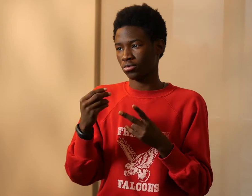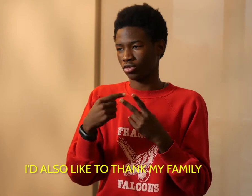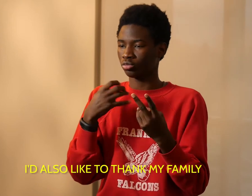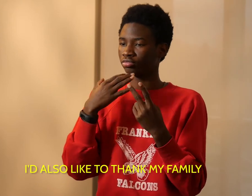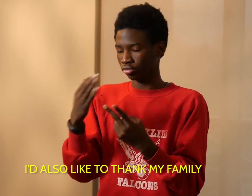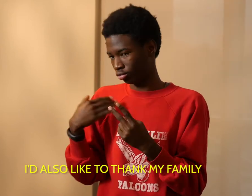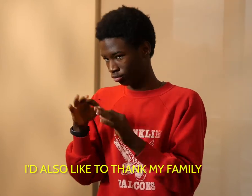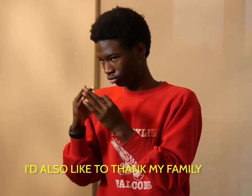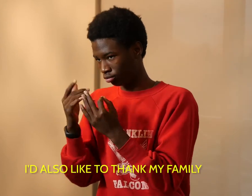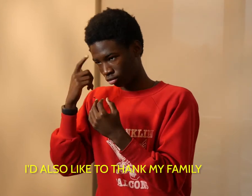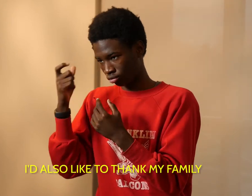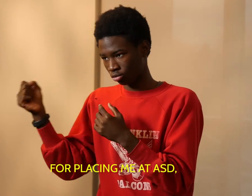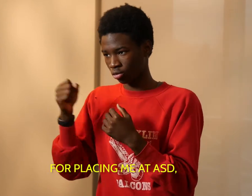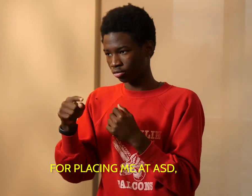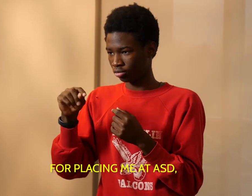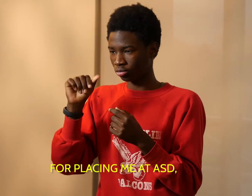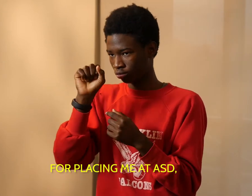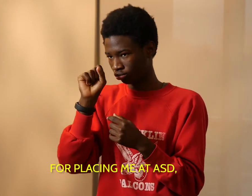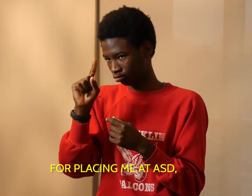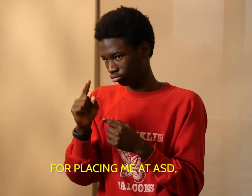I also would like to thank my family for placing me at ASD